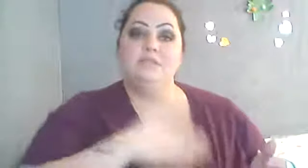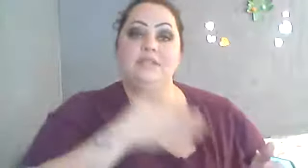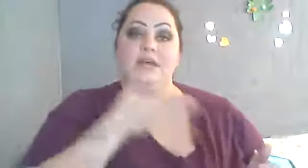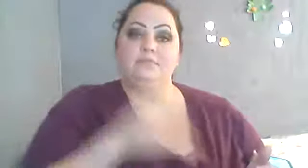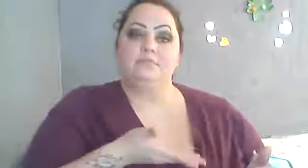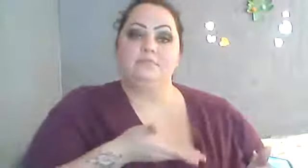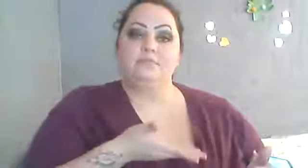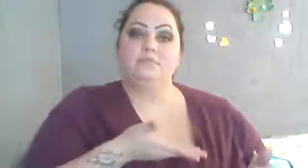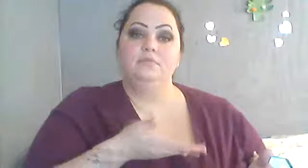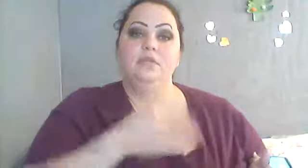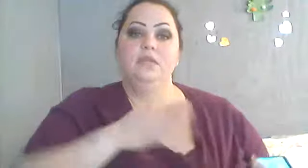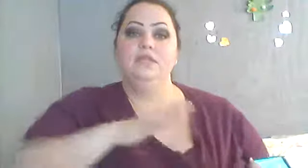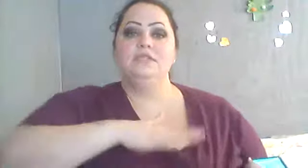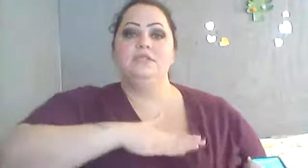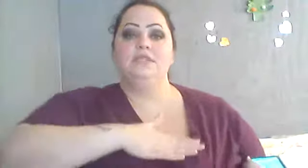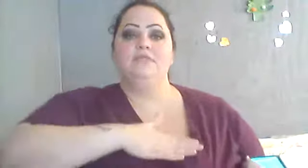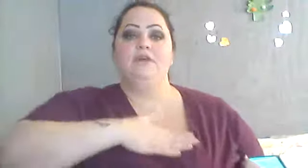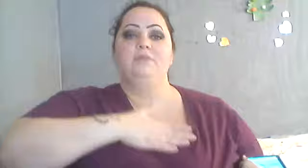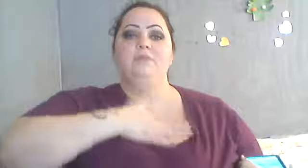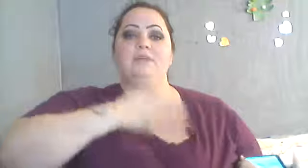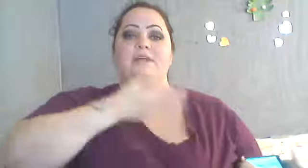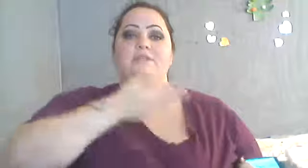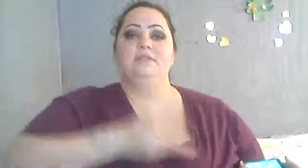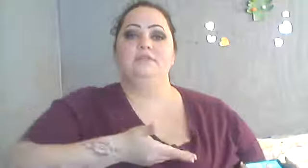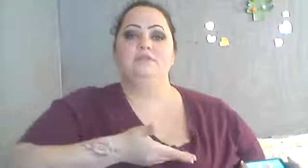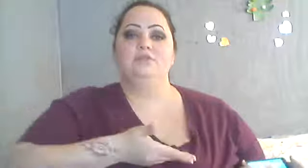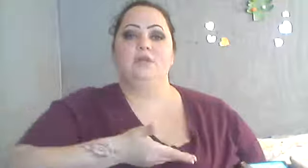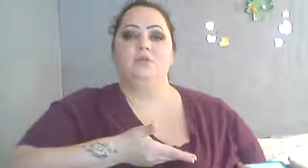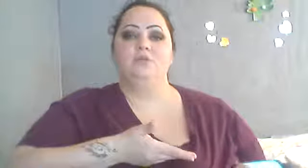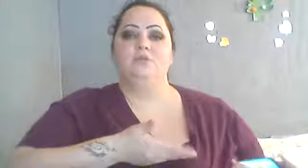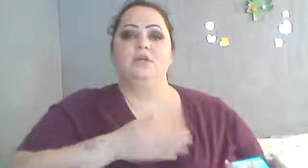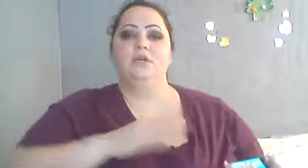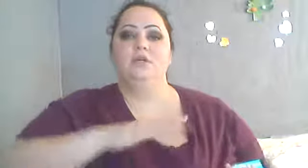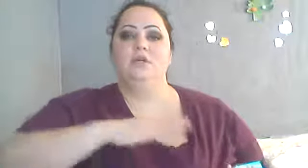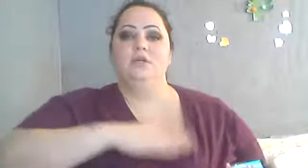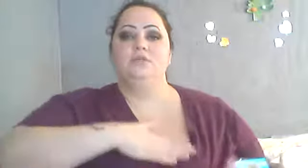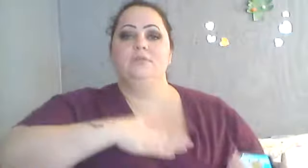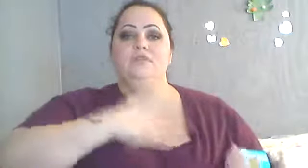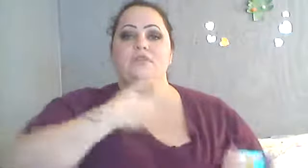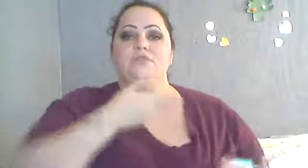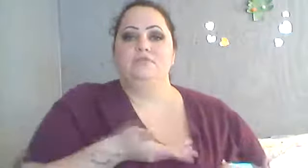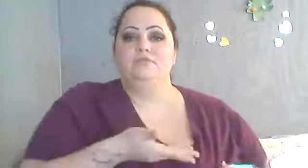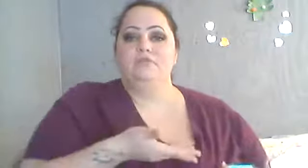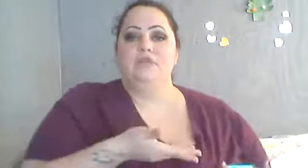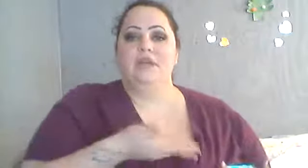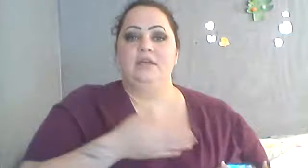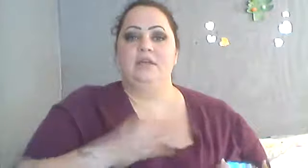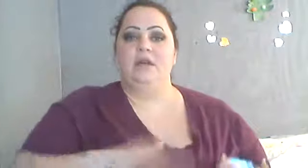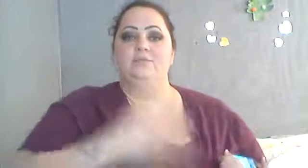upset. This is a sign for upset, which would also work. So basically you just flip the hand, upset.